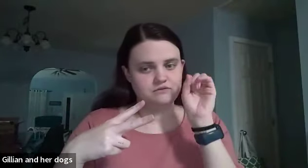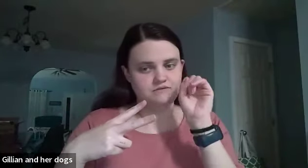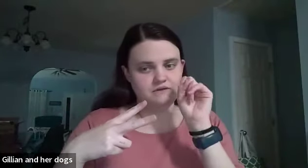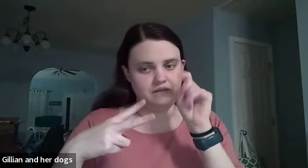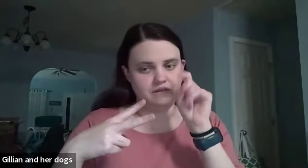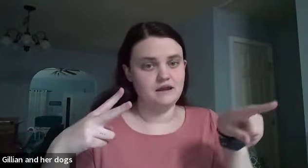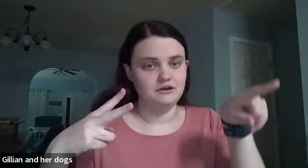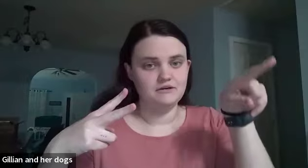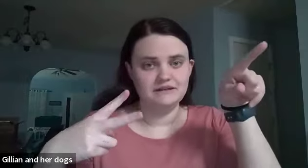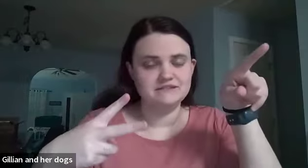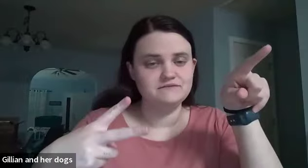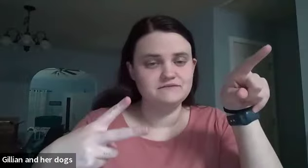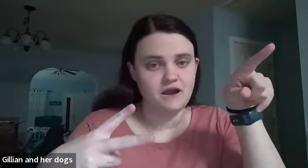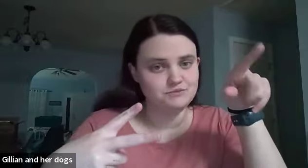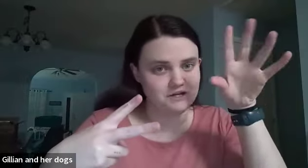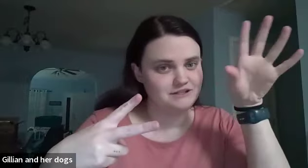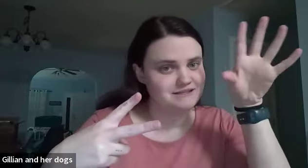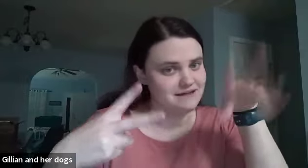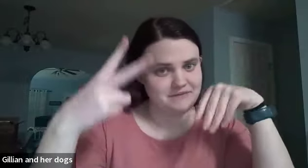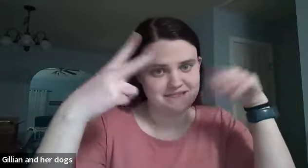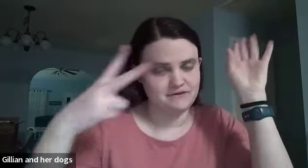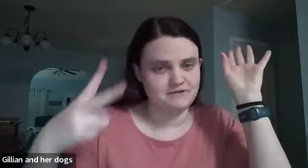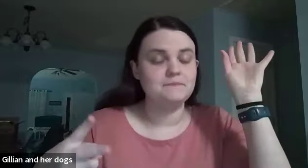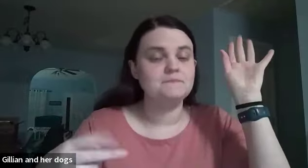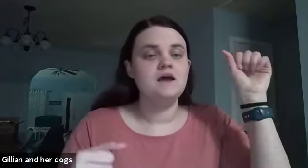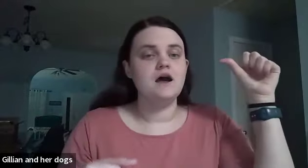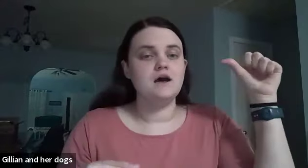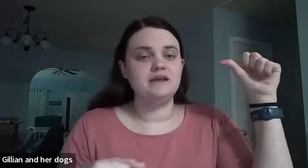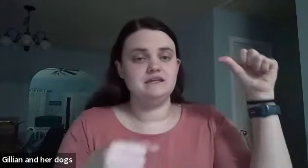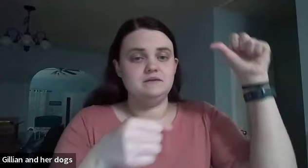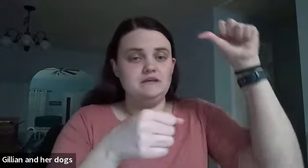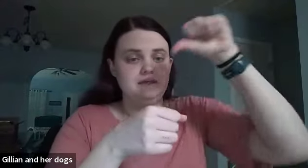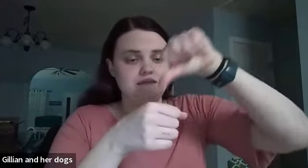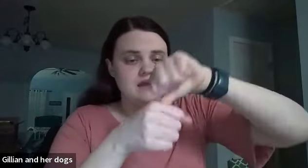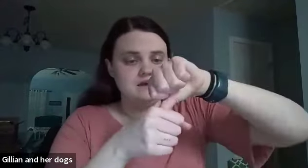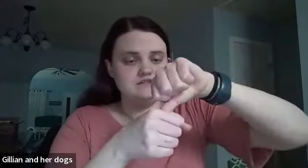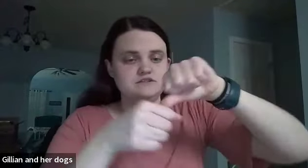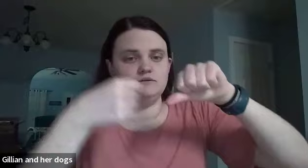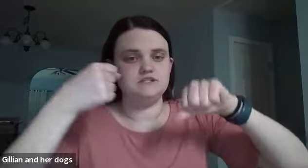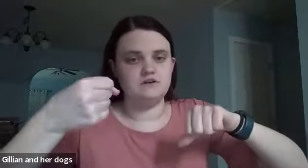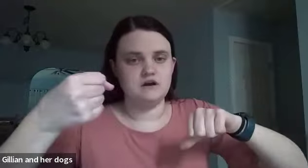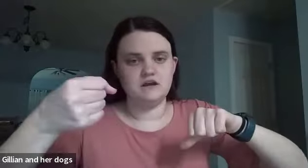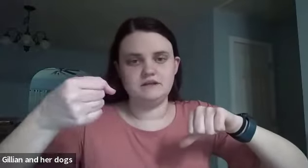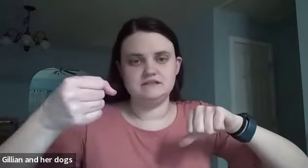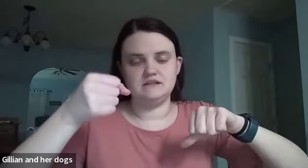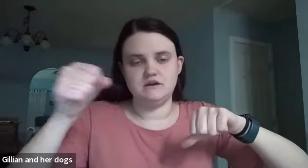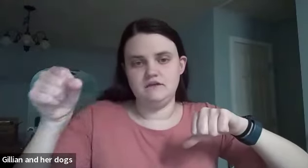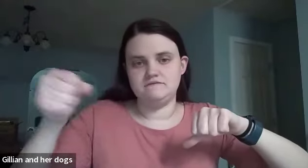throwing a lot at y'all. It's a very hodgepodge class, like a mix of everything. It can be gas, so it's your non-dominant is in a